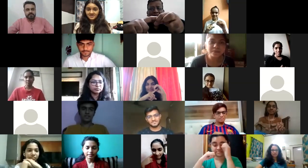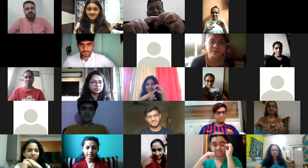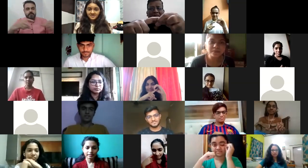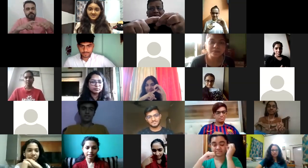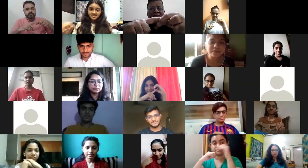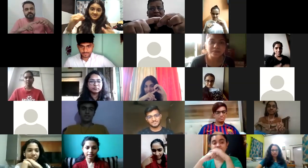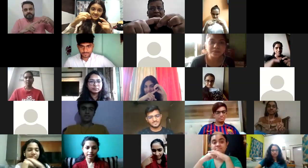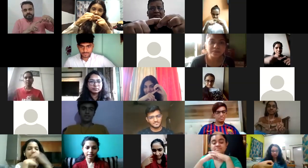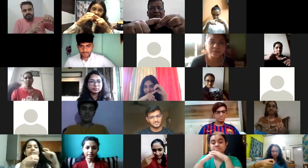Q.